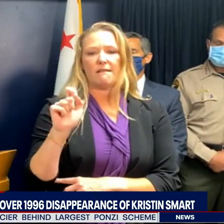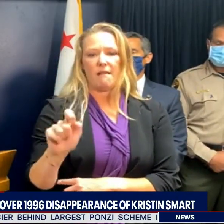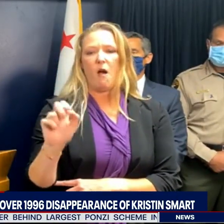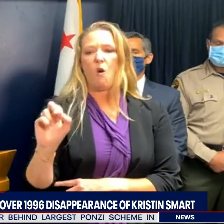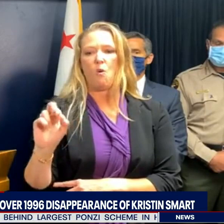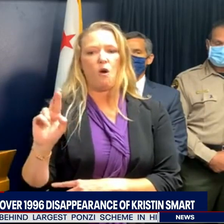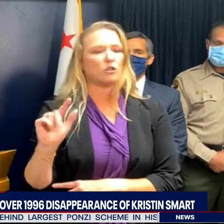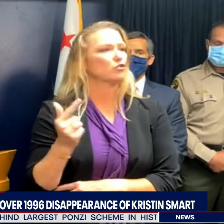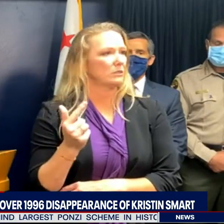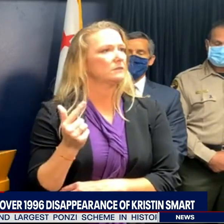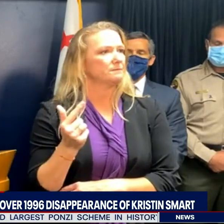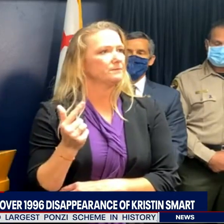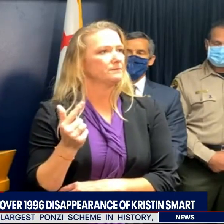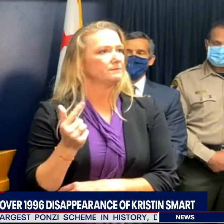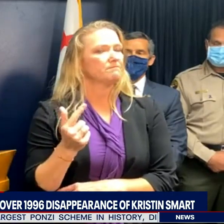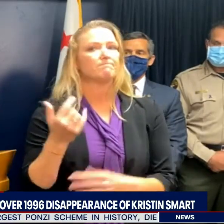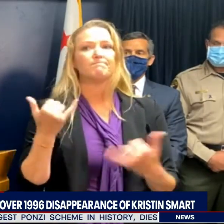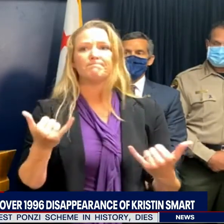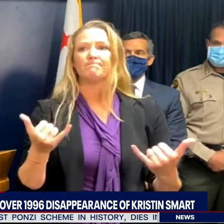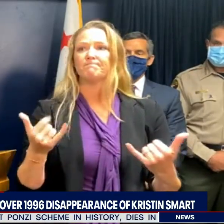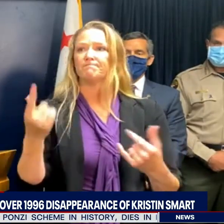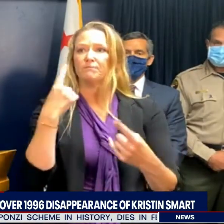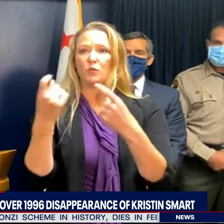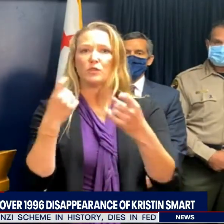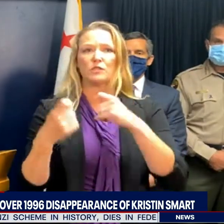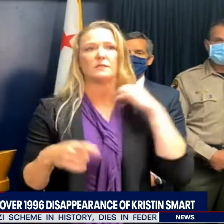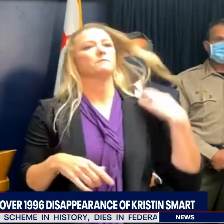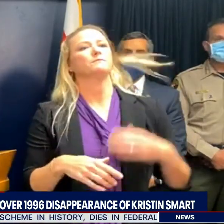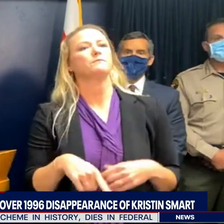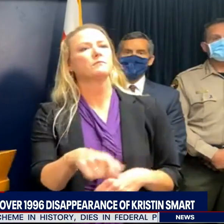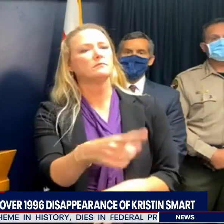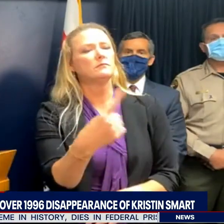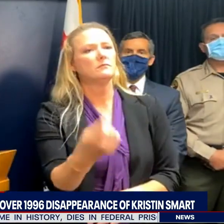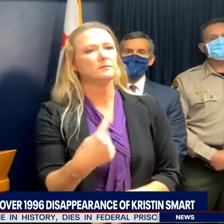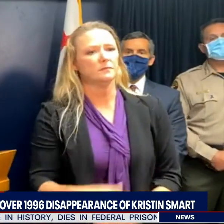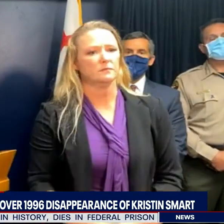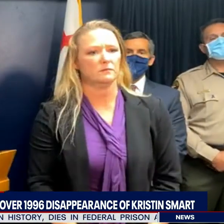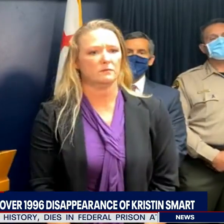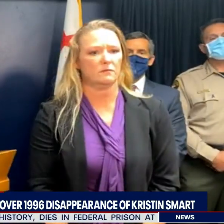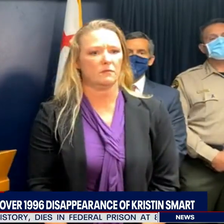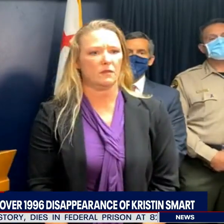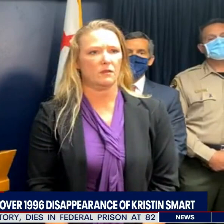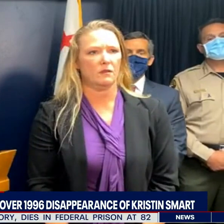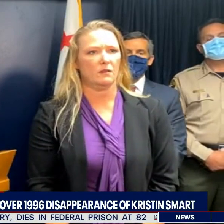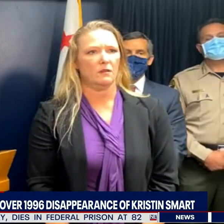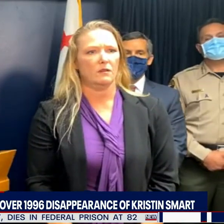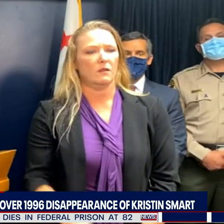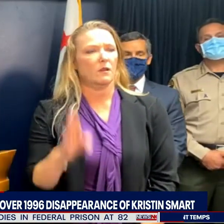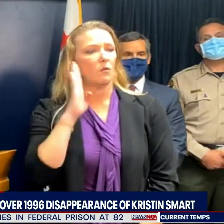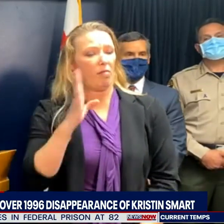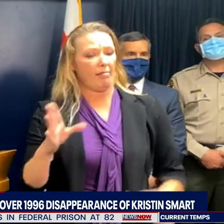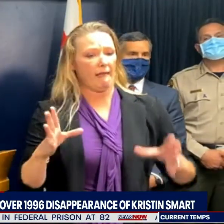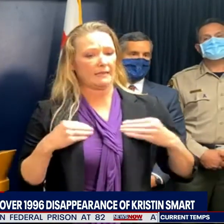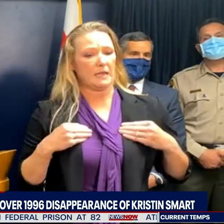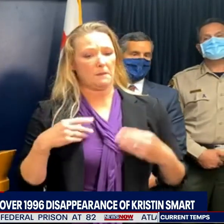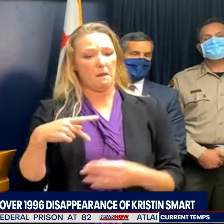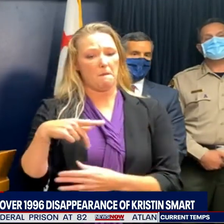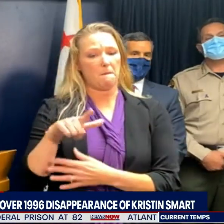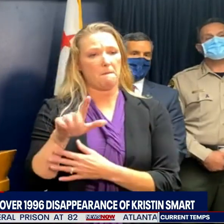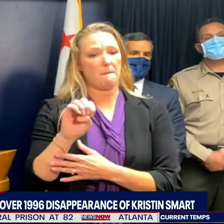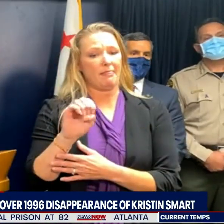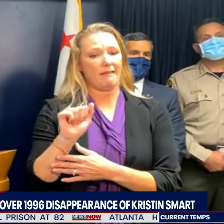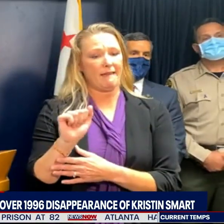www.slotips.org. I will now take a few questions. Dan, will you seek a plea deal or a lighter sentence for exchange